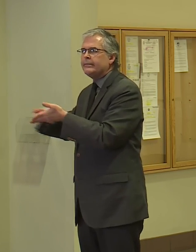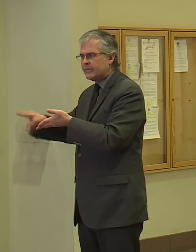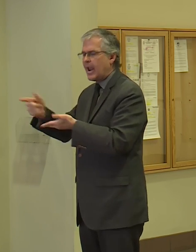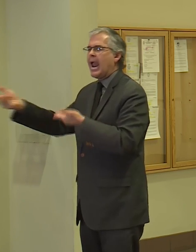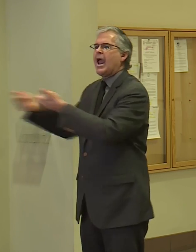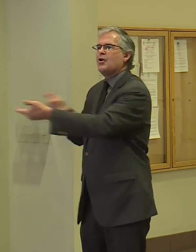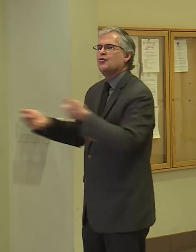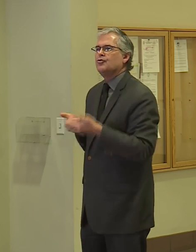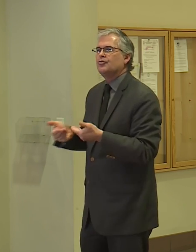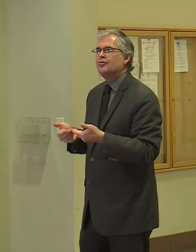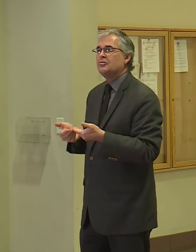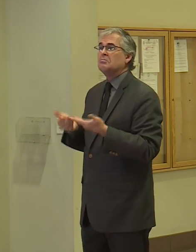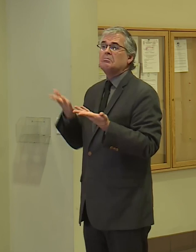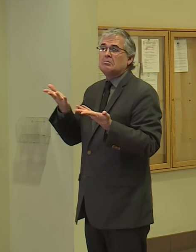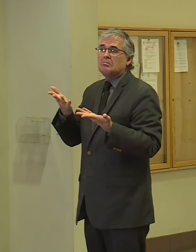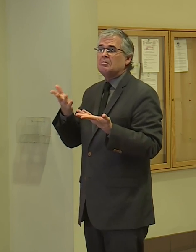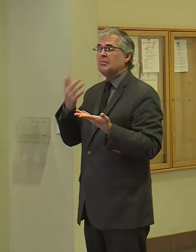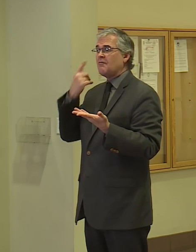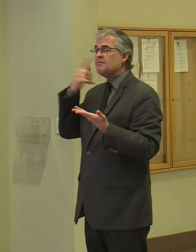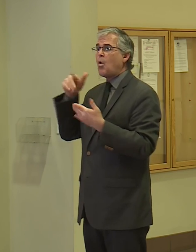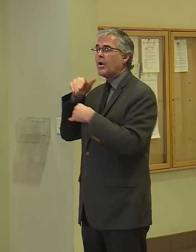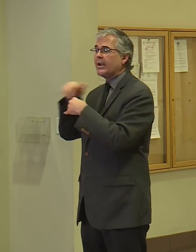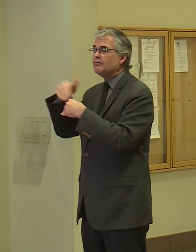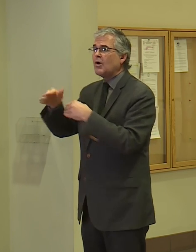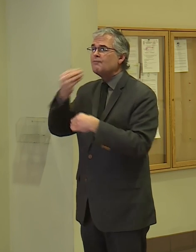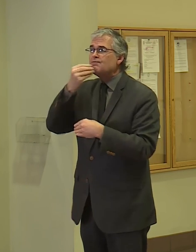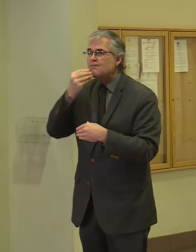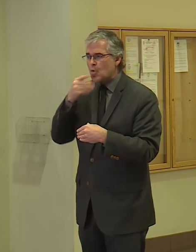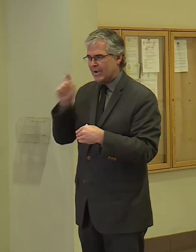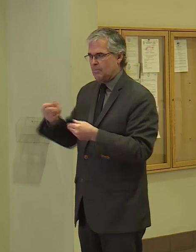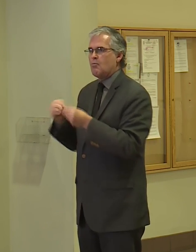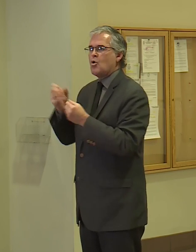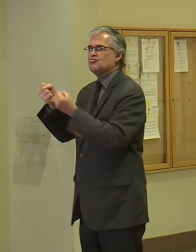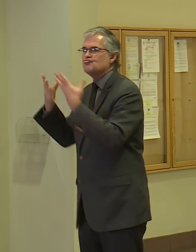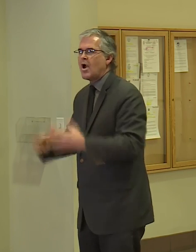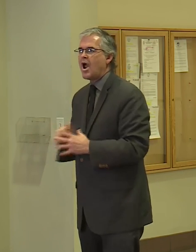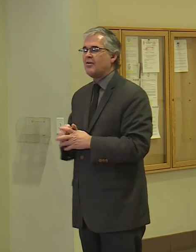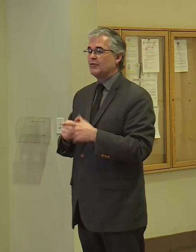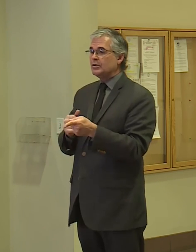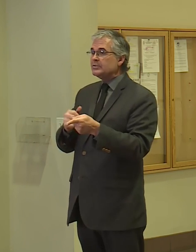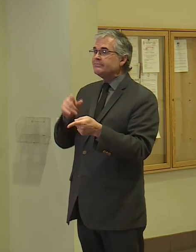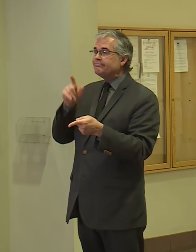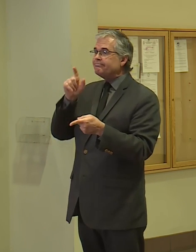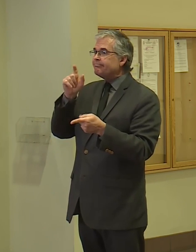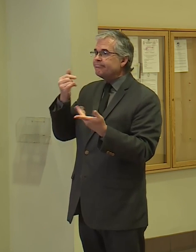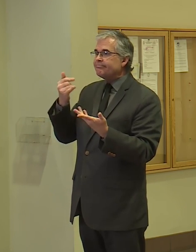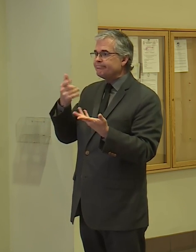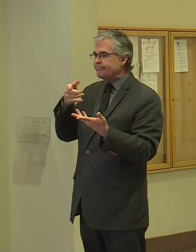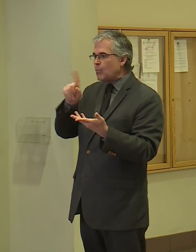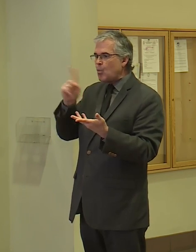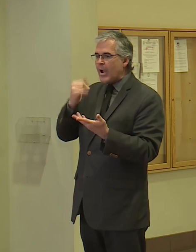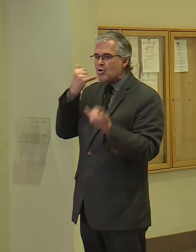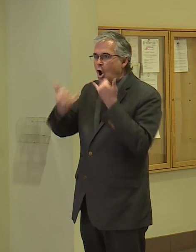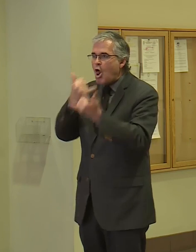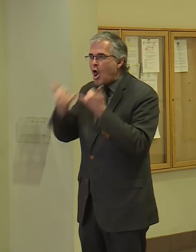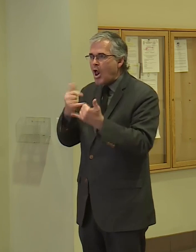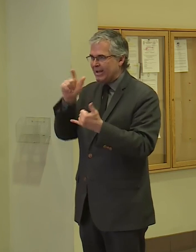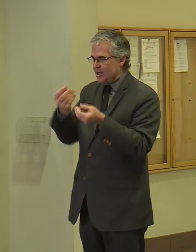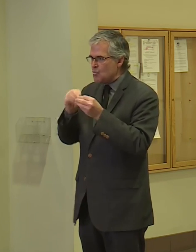services will need drivers call centers will need people to handle the increased volume stores need people to restock